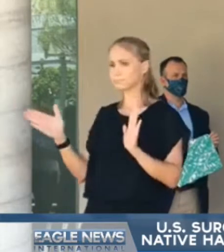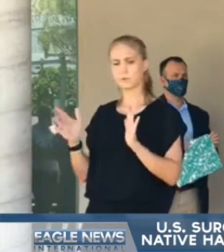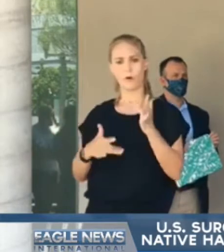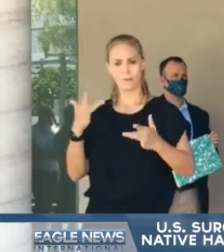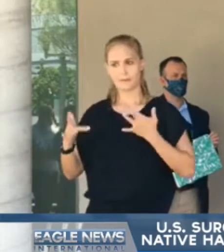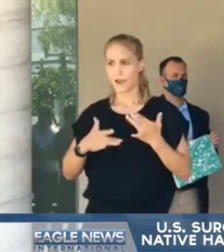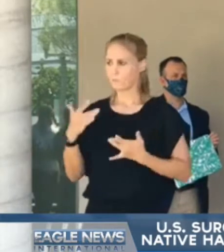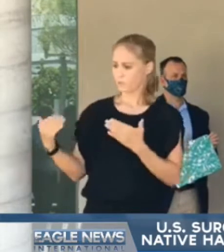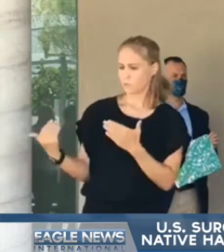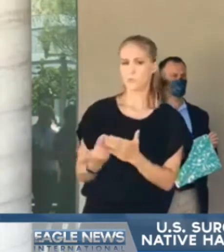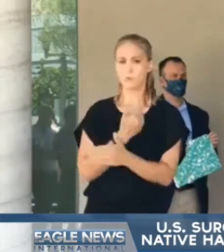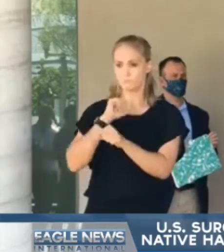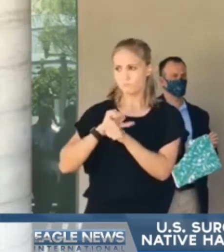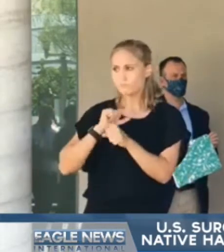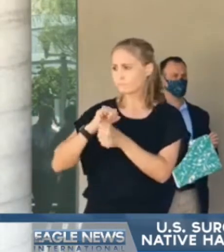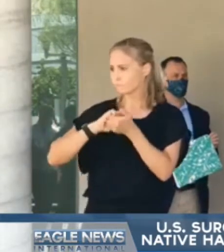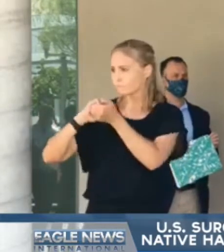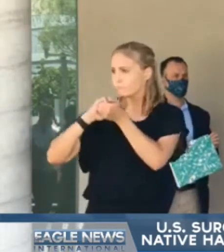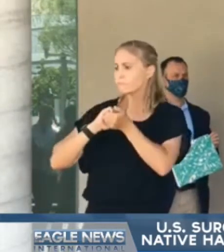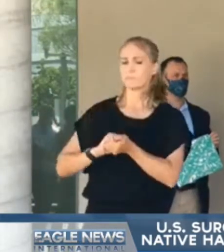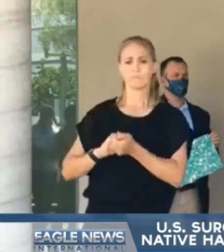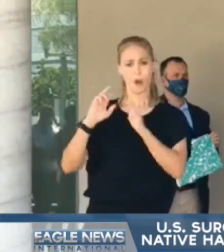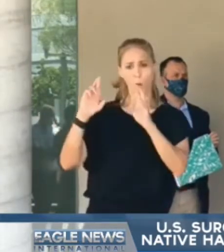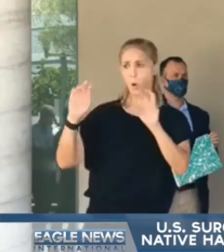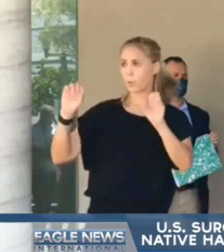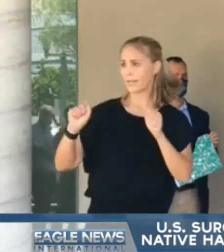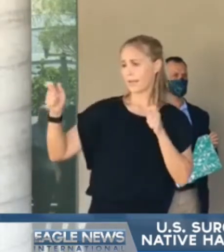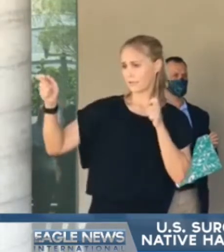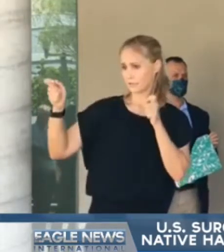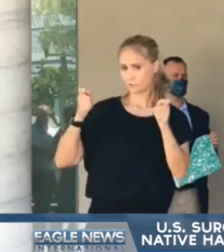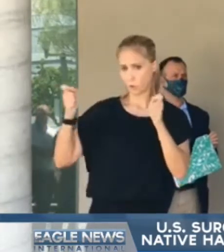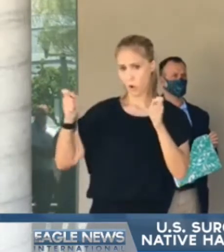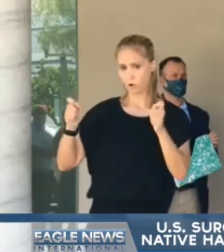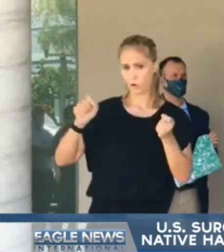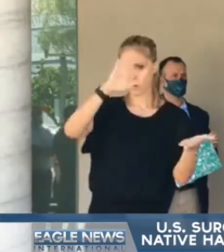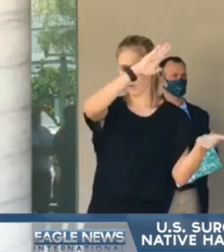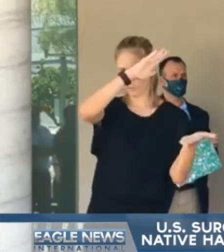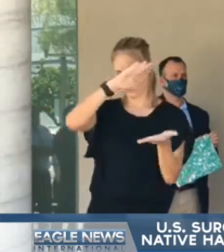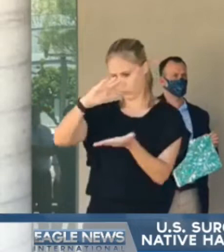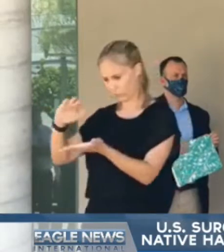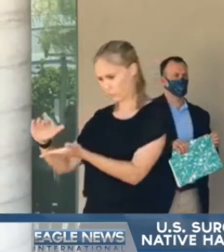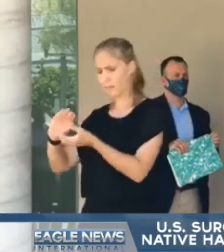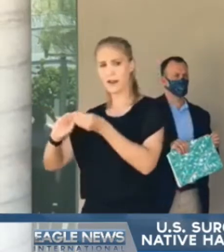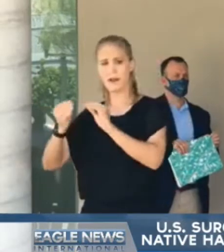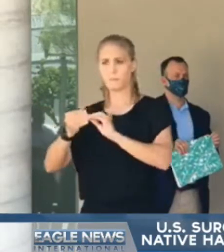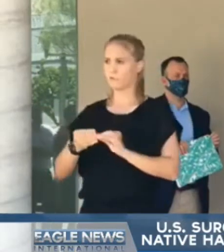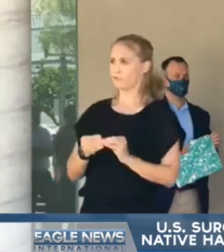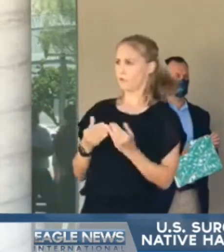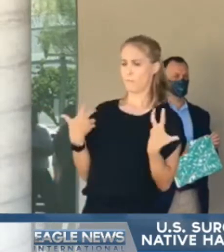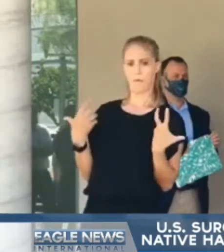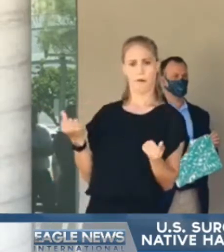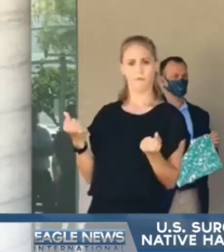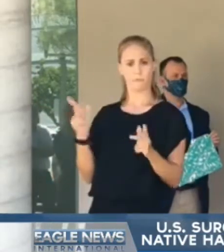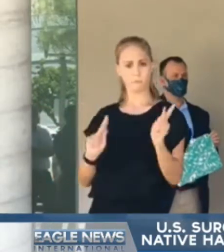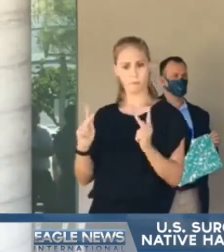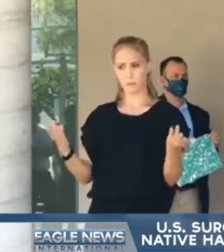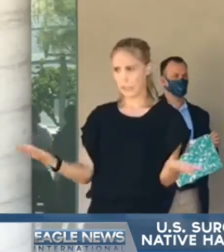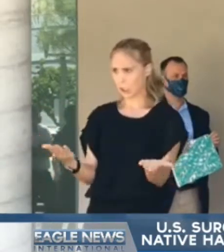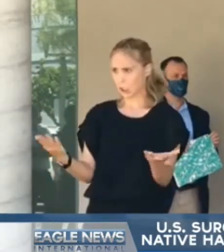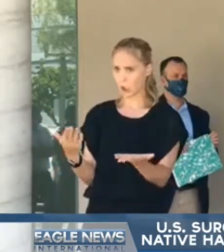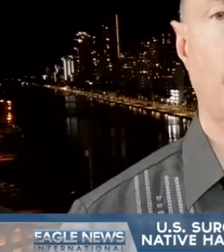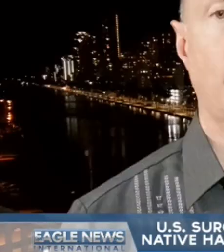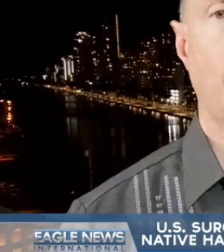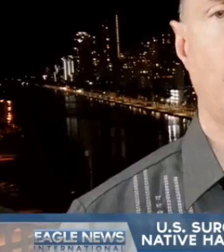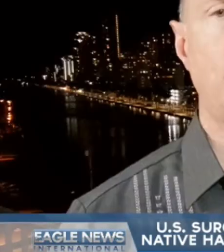this new effort. I hope we can get a handle on it while the curve is flat, and I'm confident with everybody here helping, we